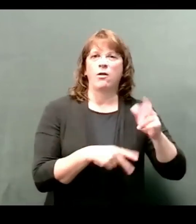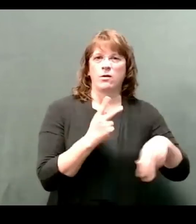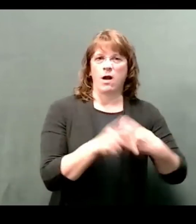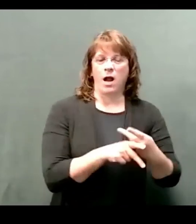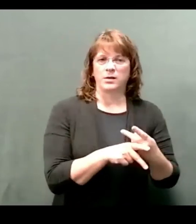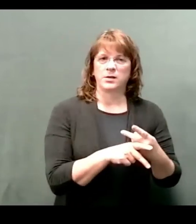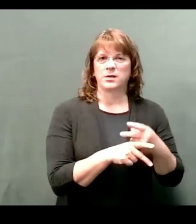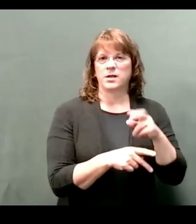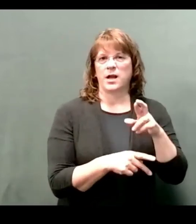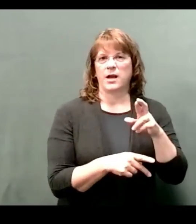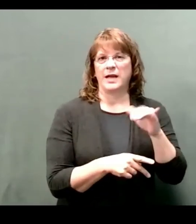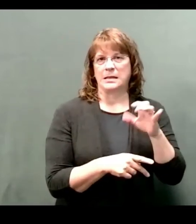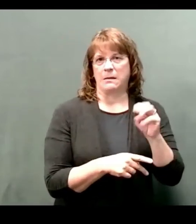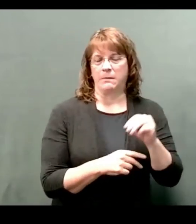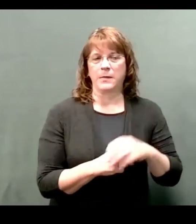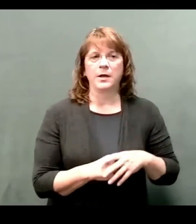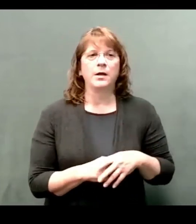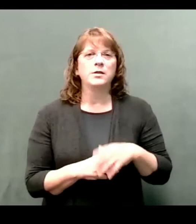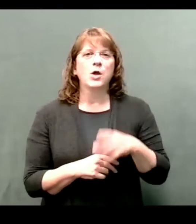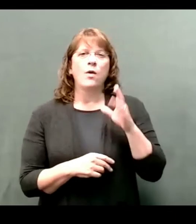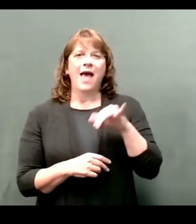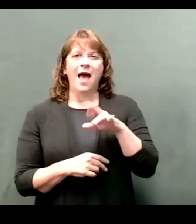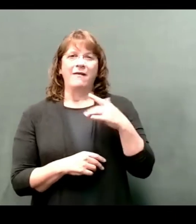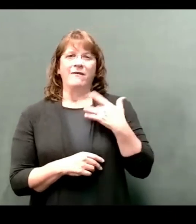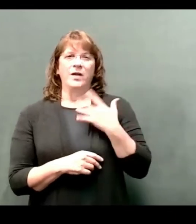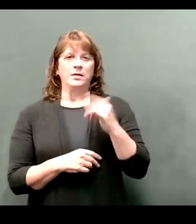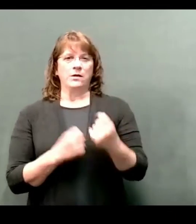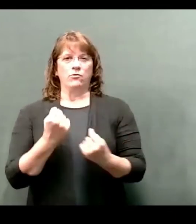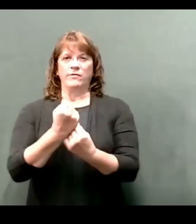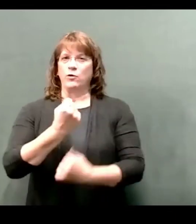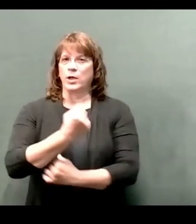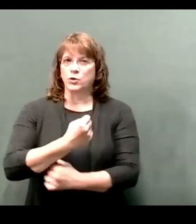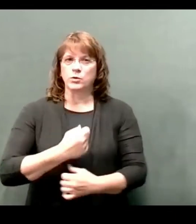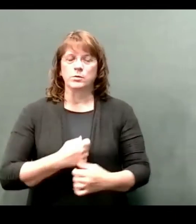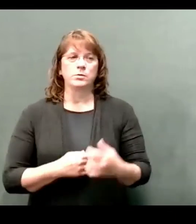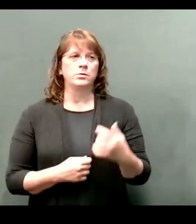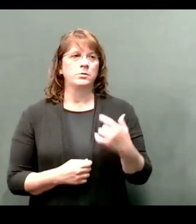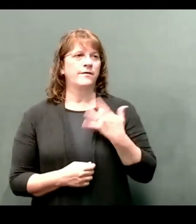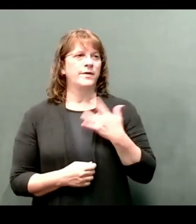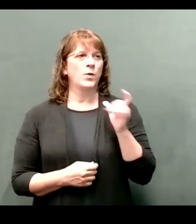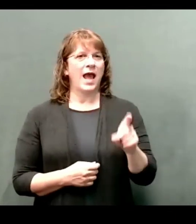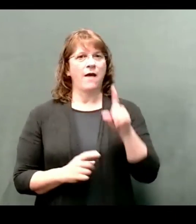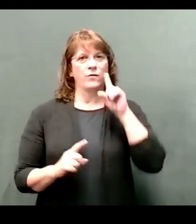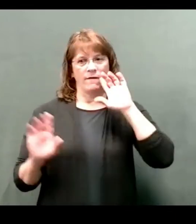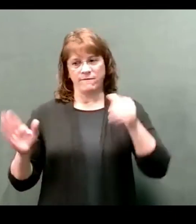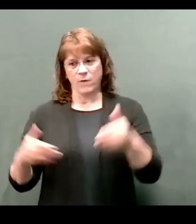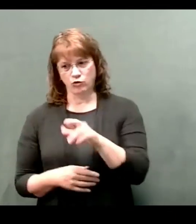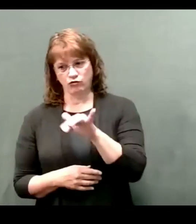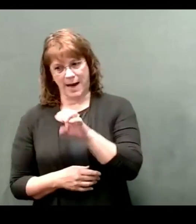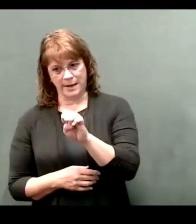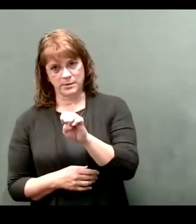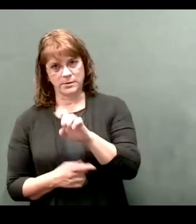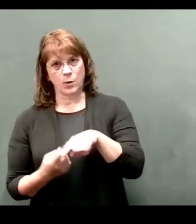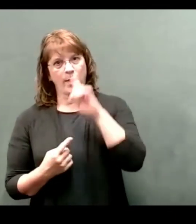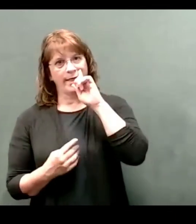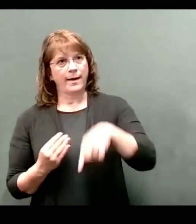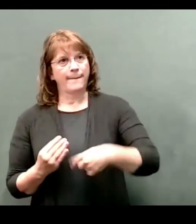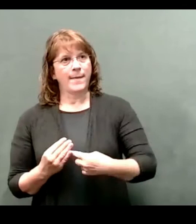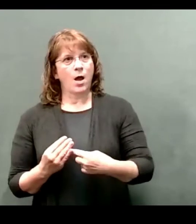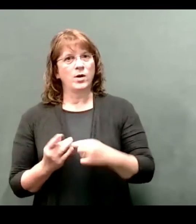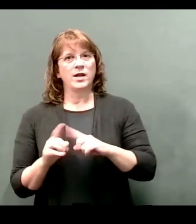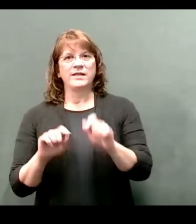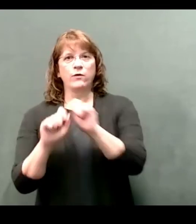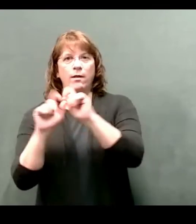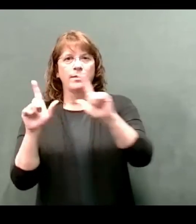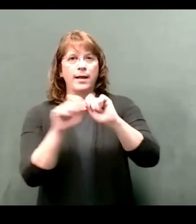racism feels foundational. It feels like one that we have to always be centering race when we're thinking about the